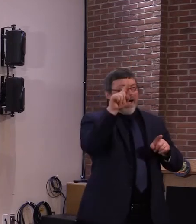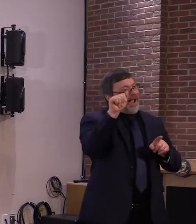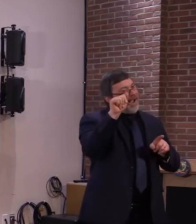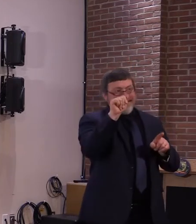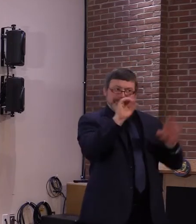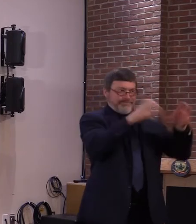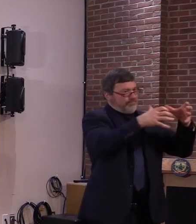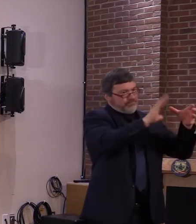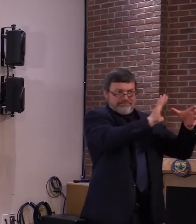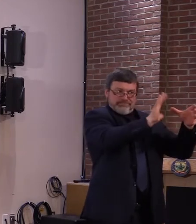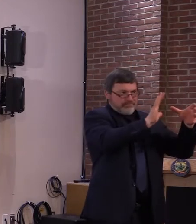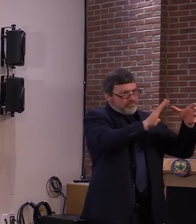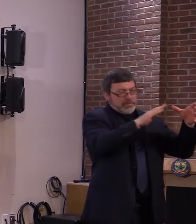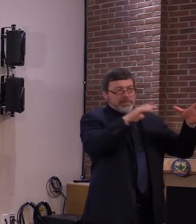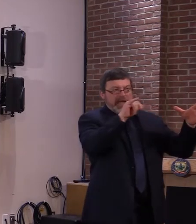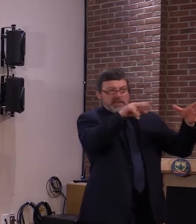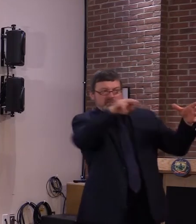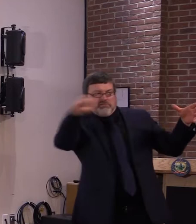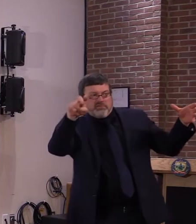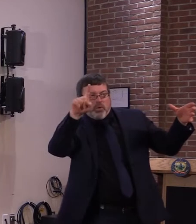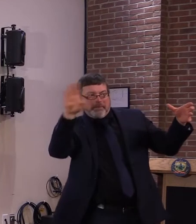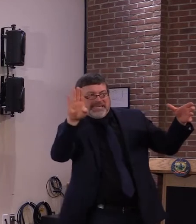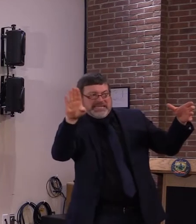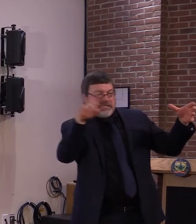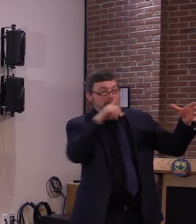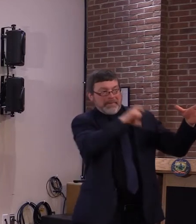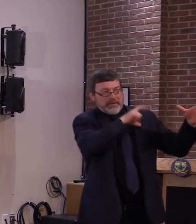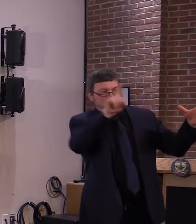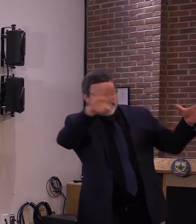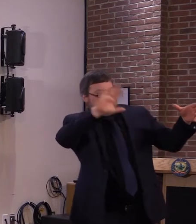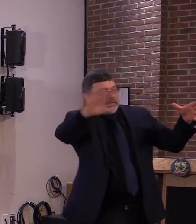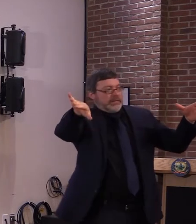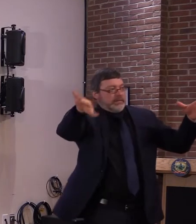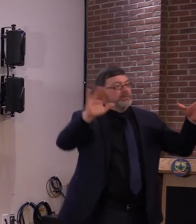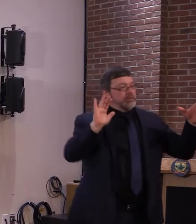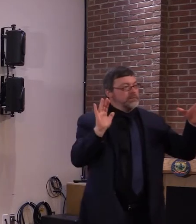37 of the ems